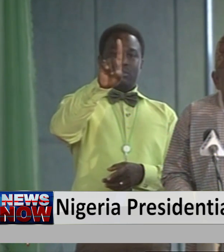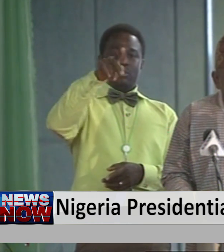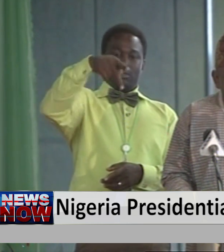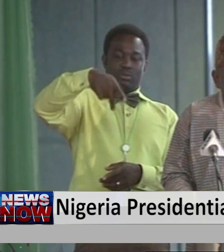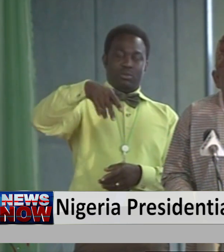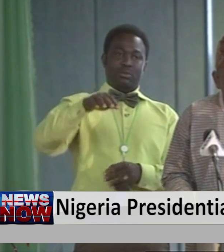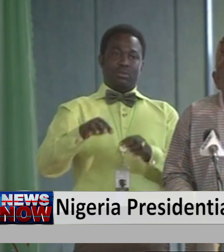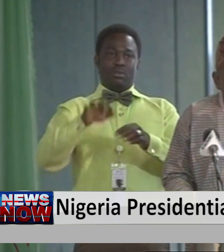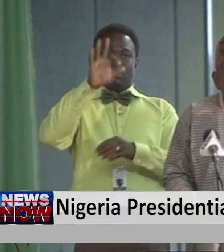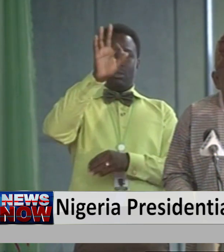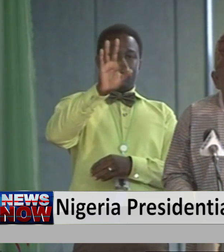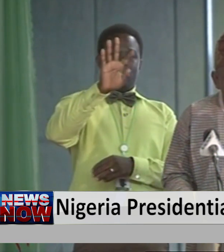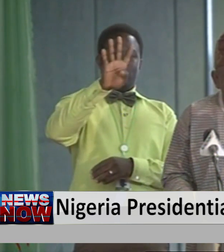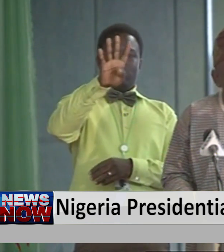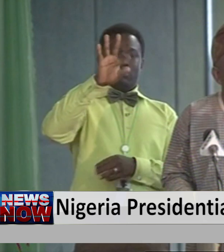94 votes.